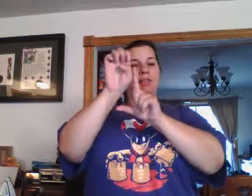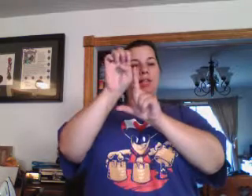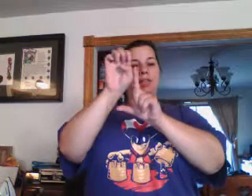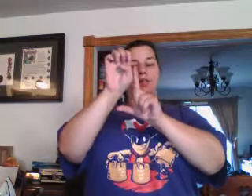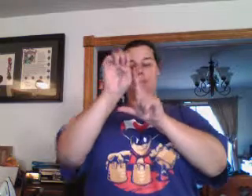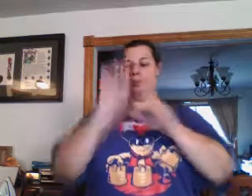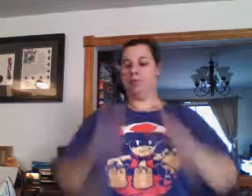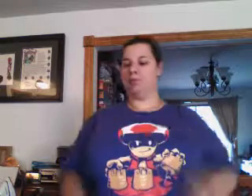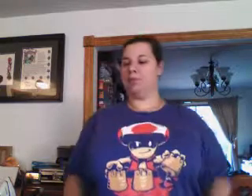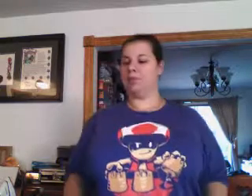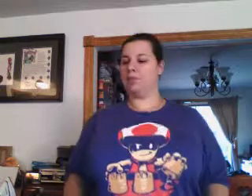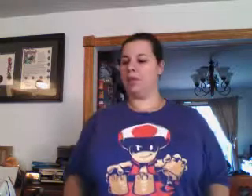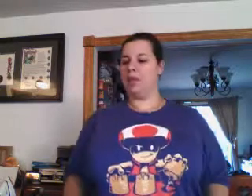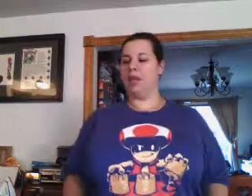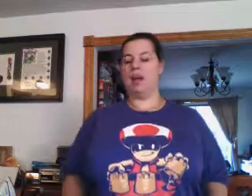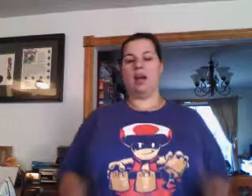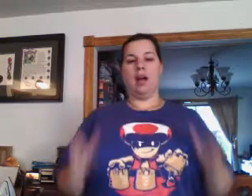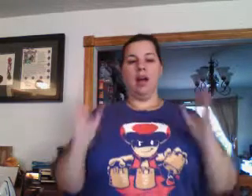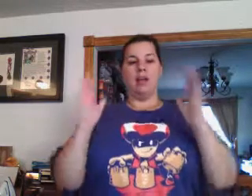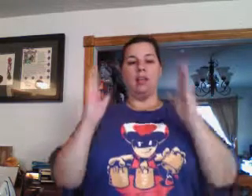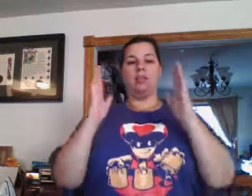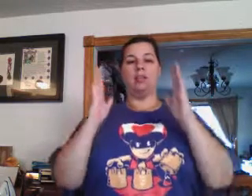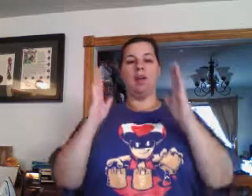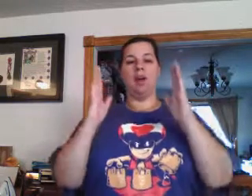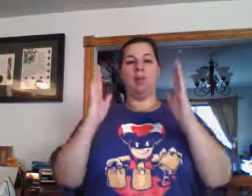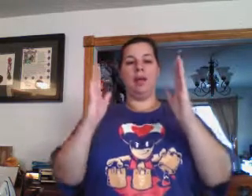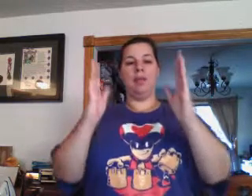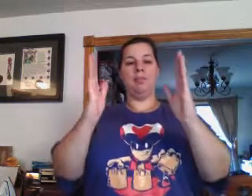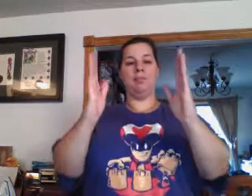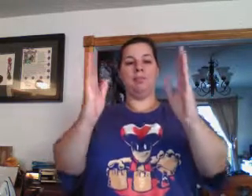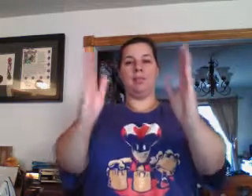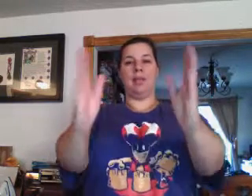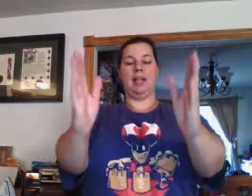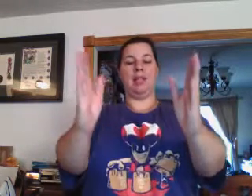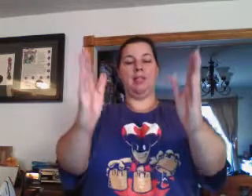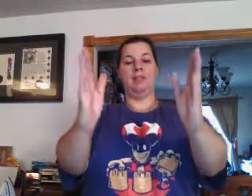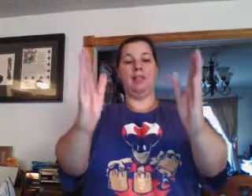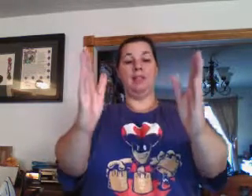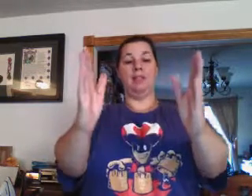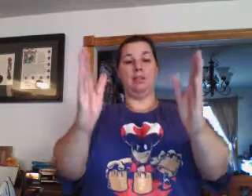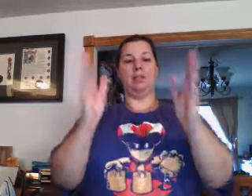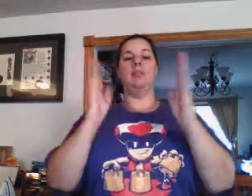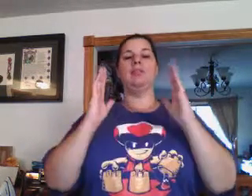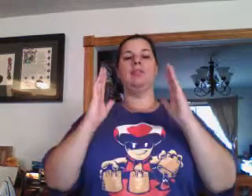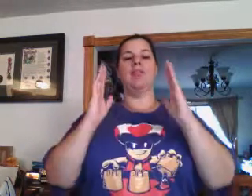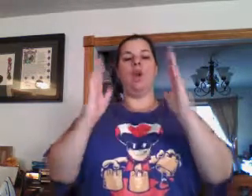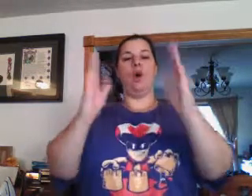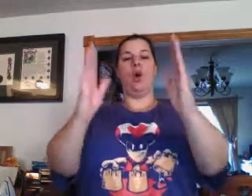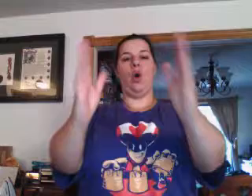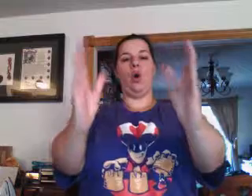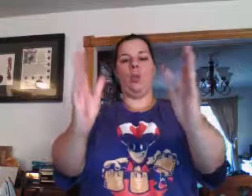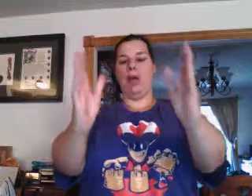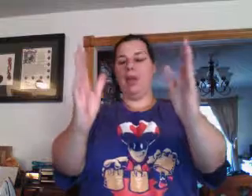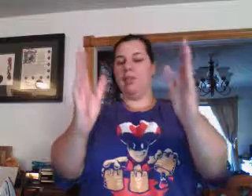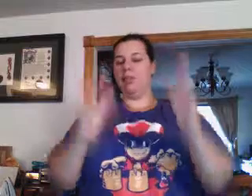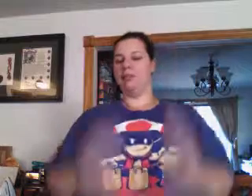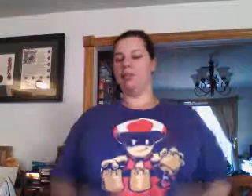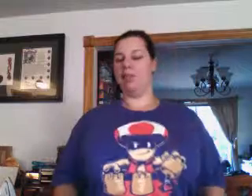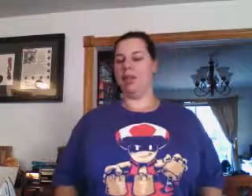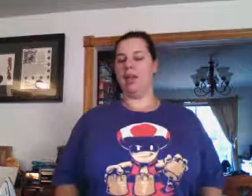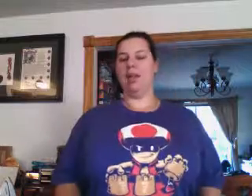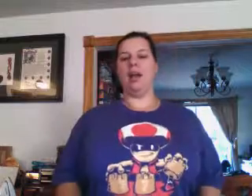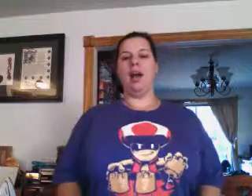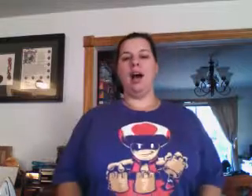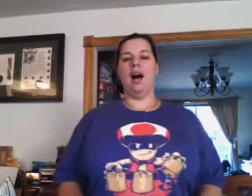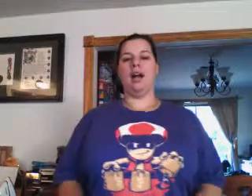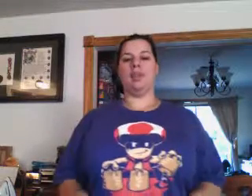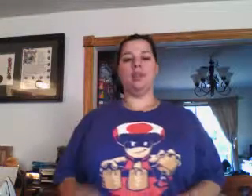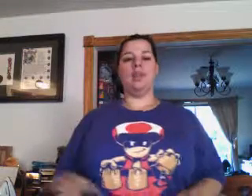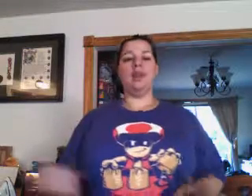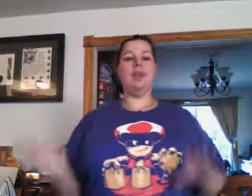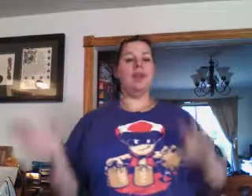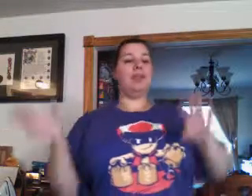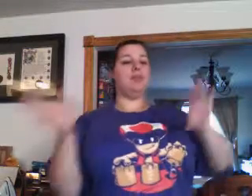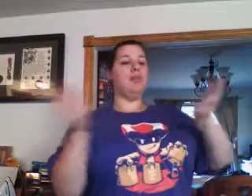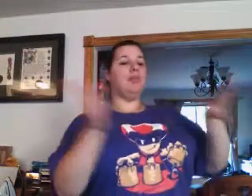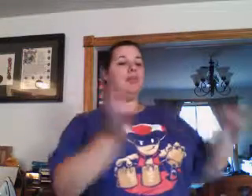Elevator. This is a hallway. It's very visual. Hallway. So now we're going to move